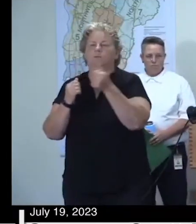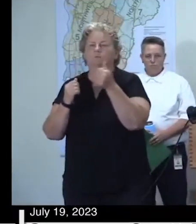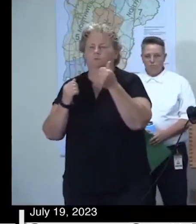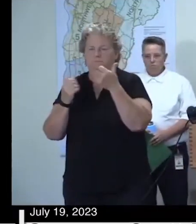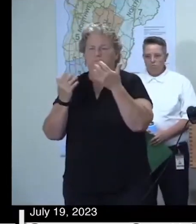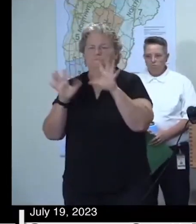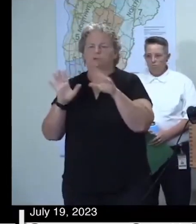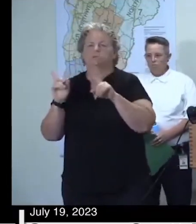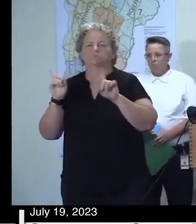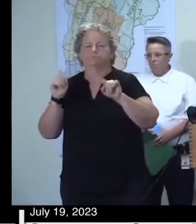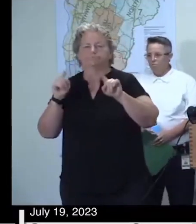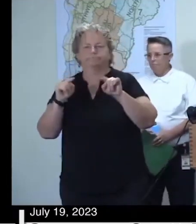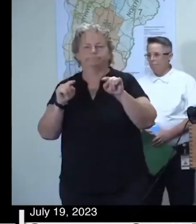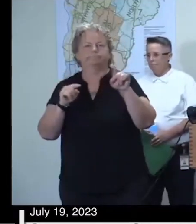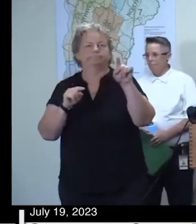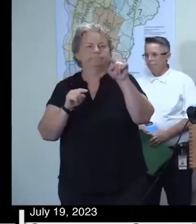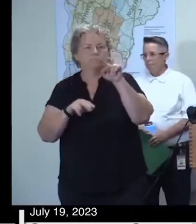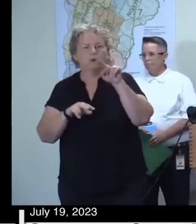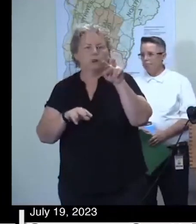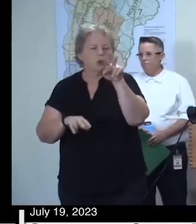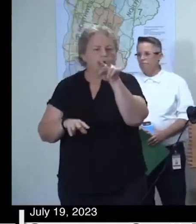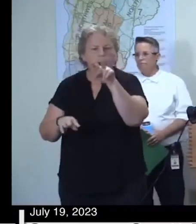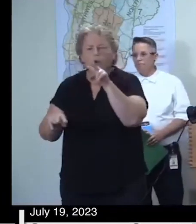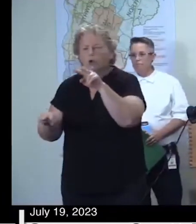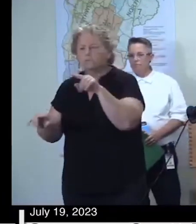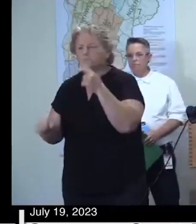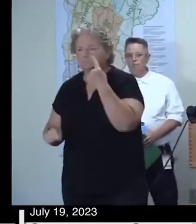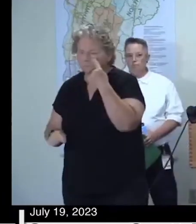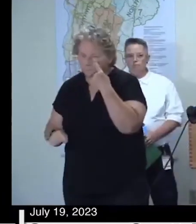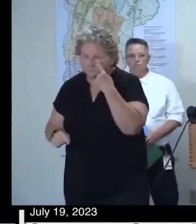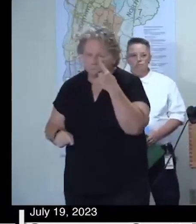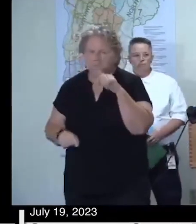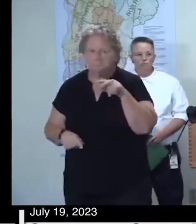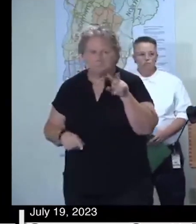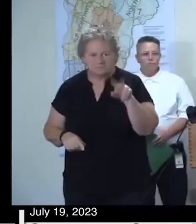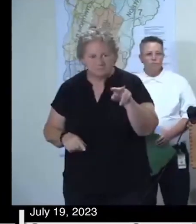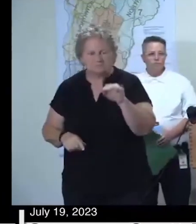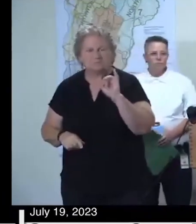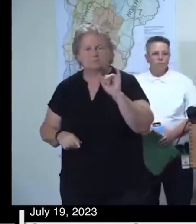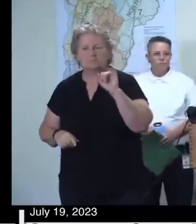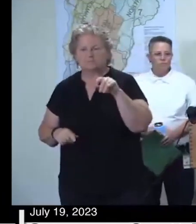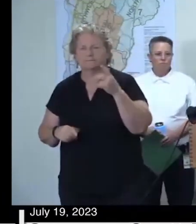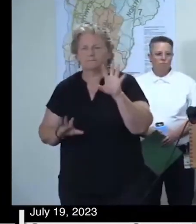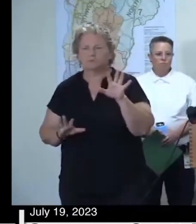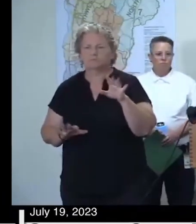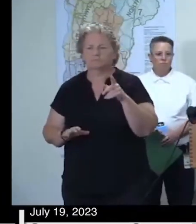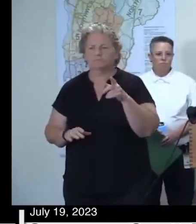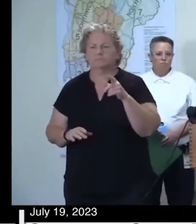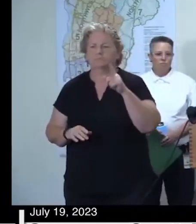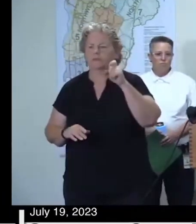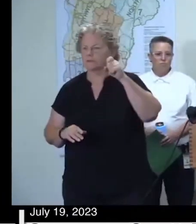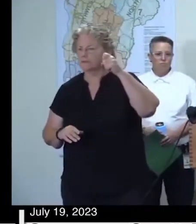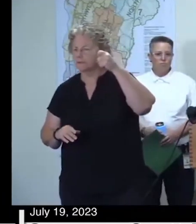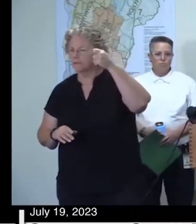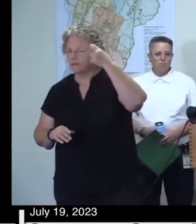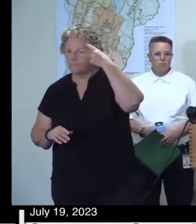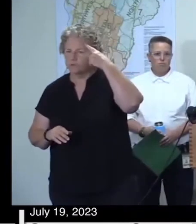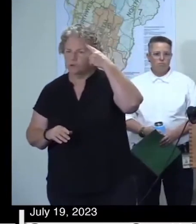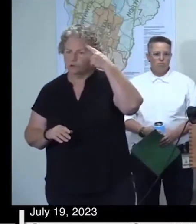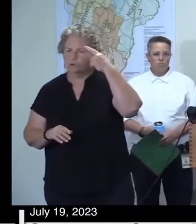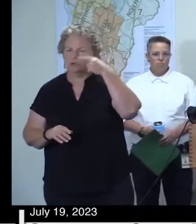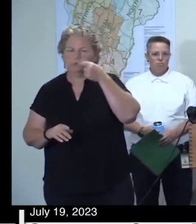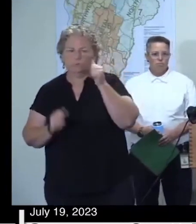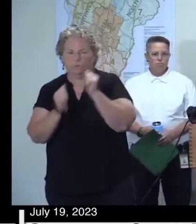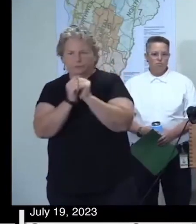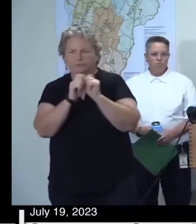the governor talked about each location from personal knowledge. Not only the devastation